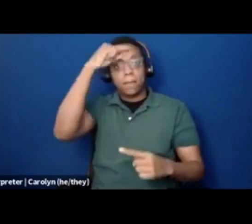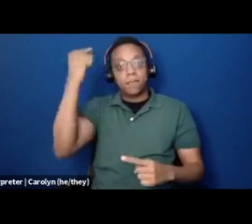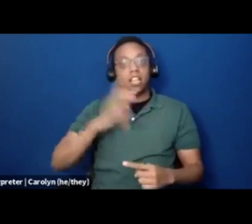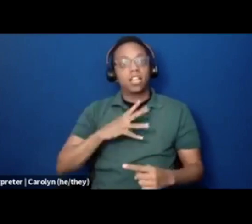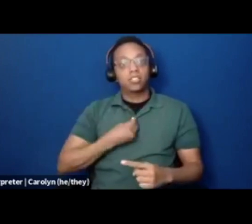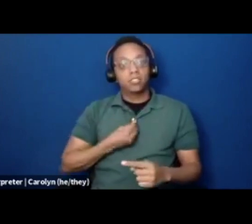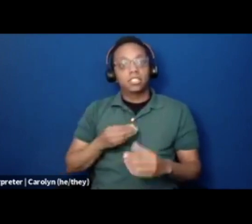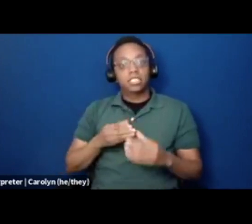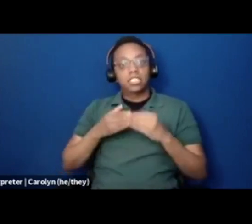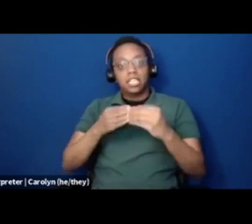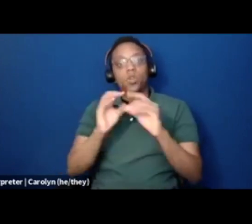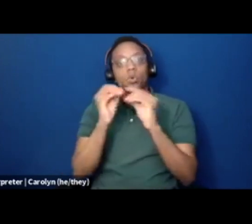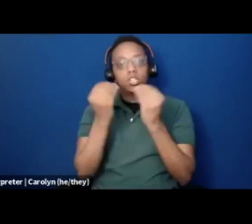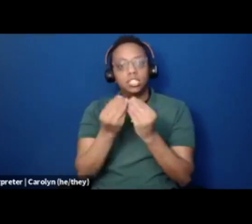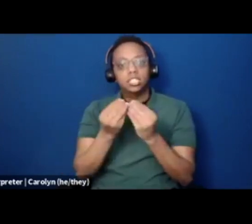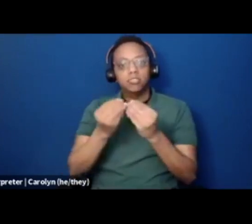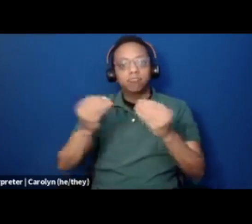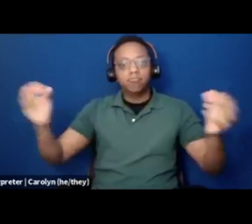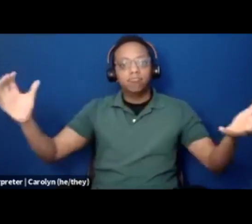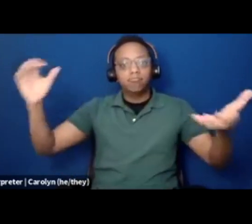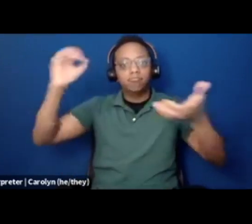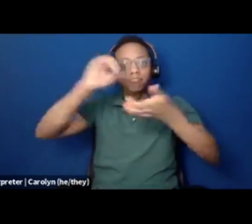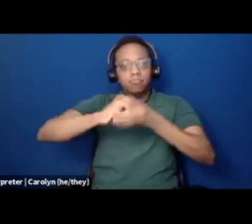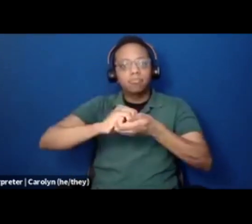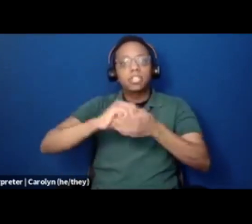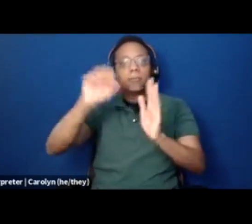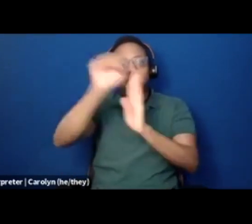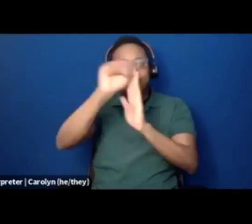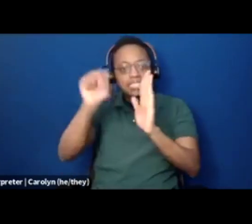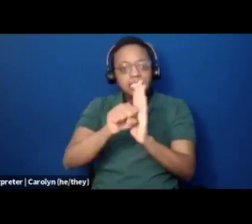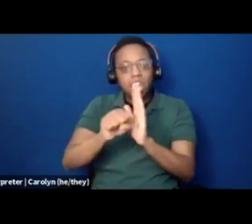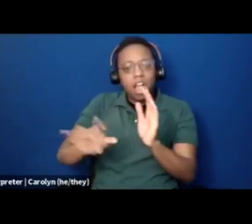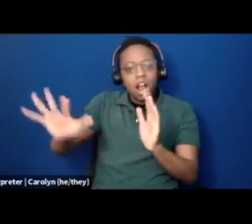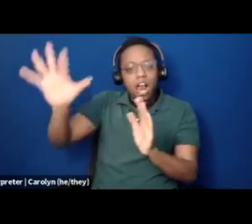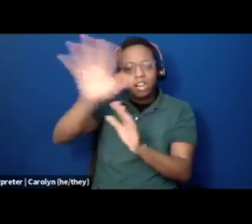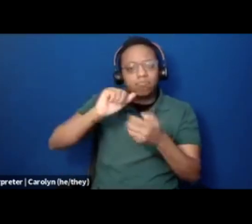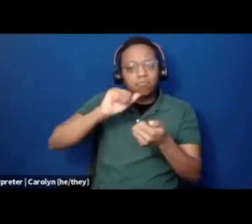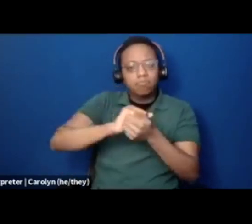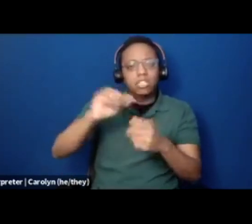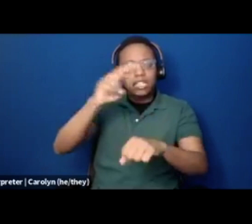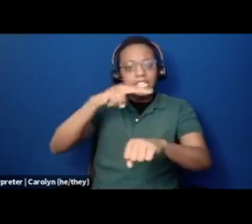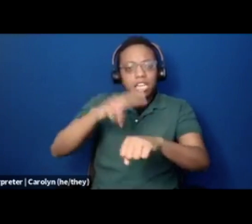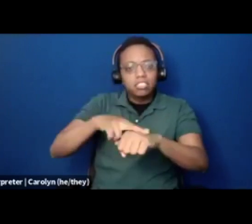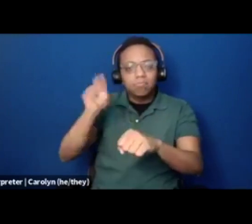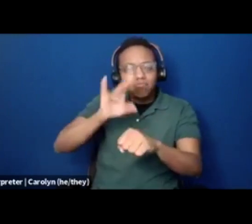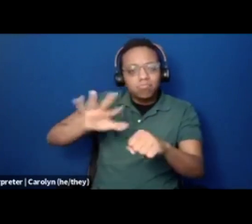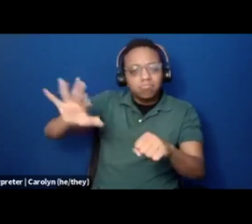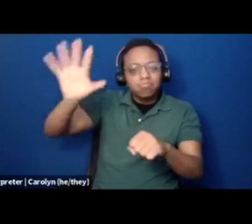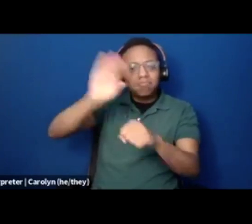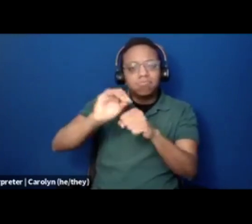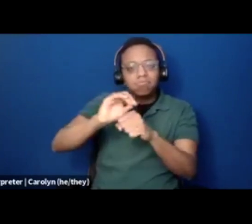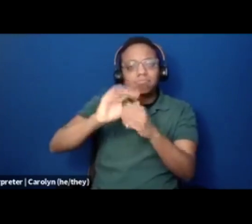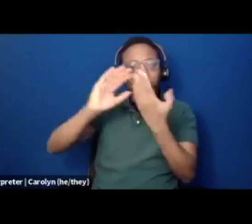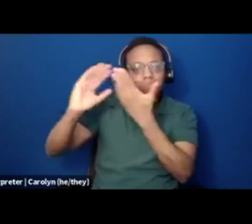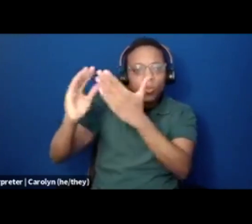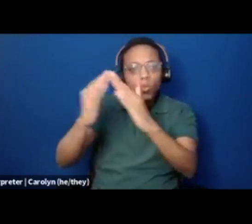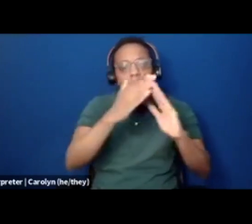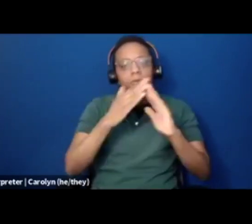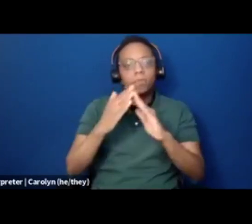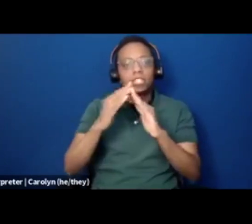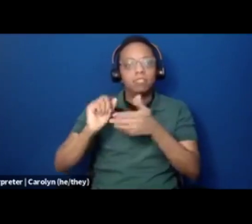together statewide, nationally, learning how to start